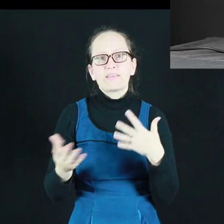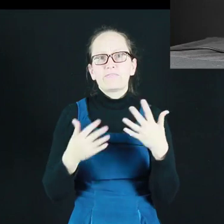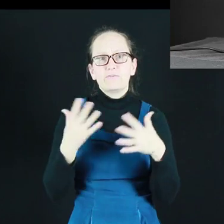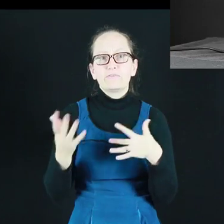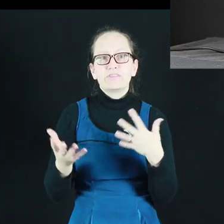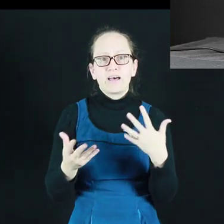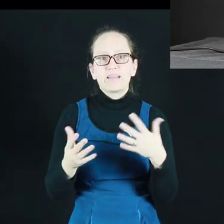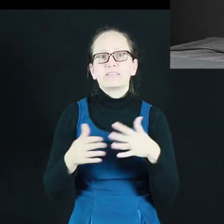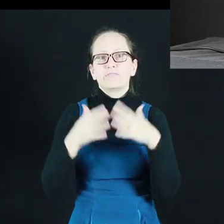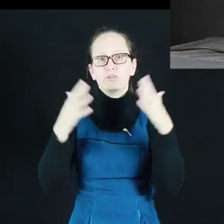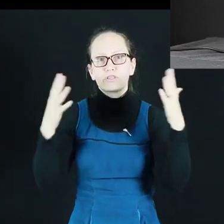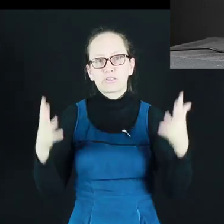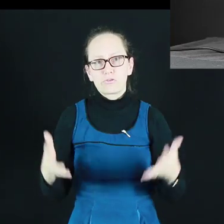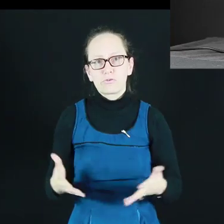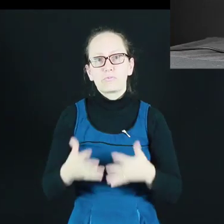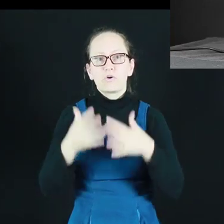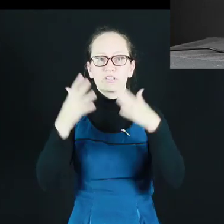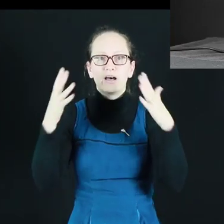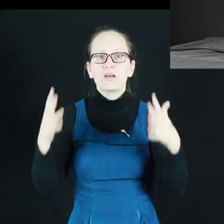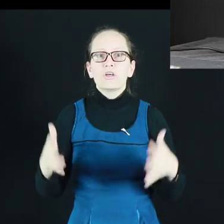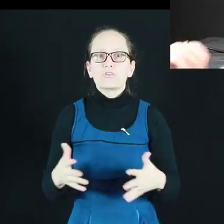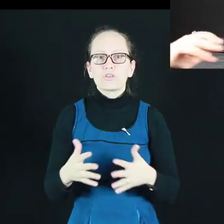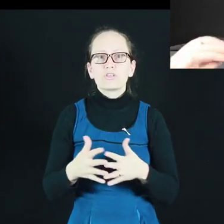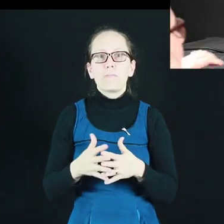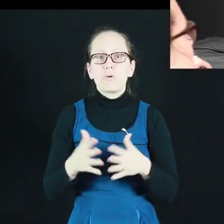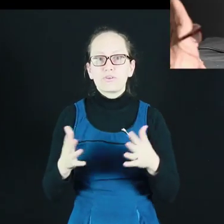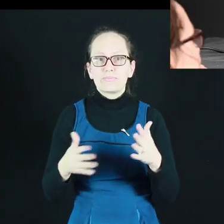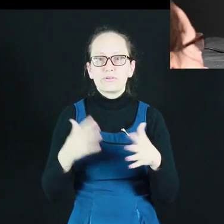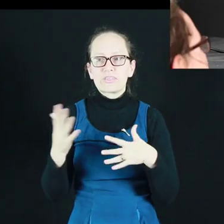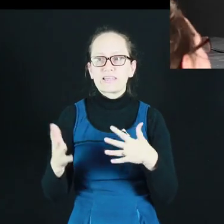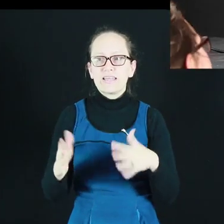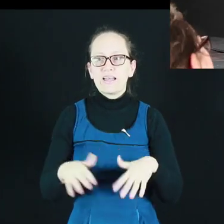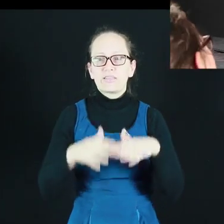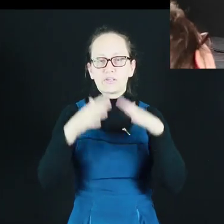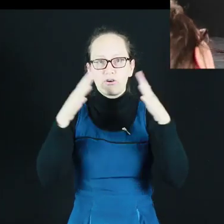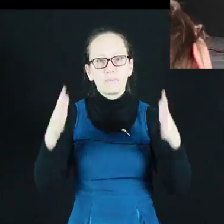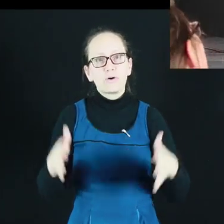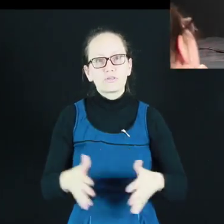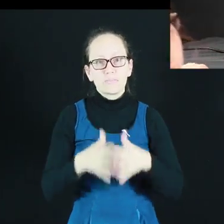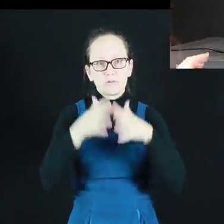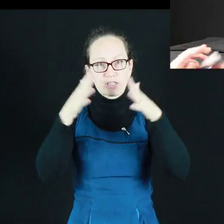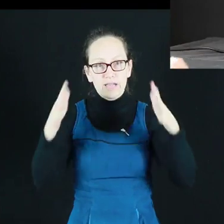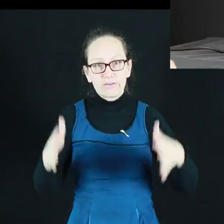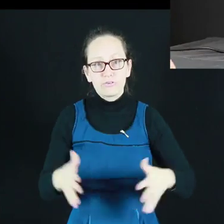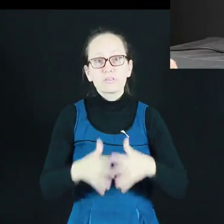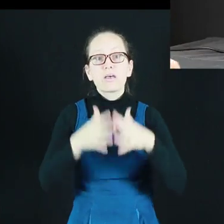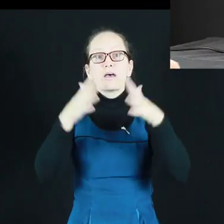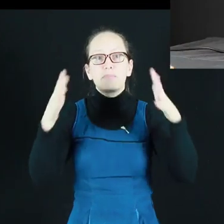the food dye diffuses through the water, so it's not possible to see it undergoing multiple cycles,